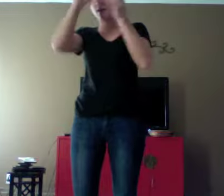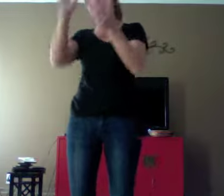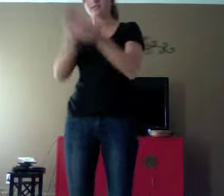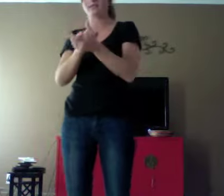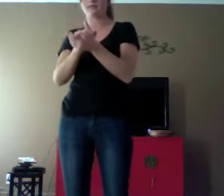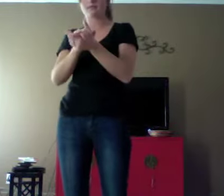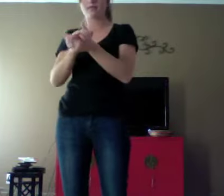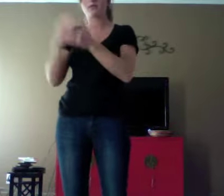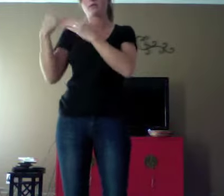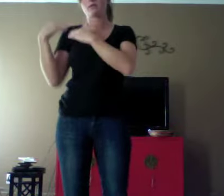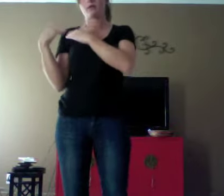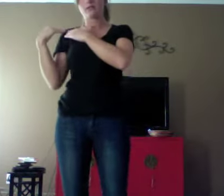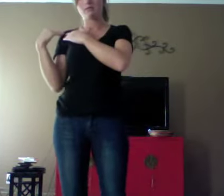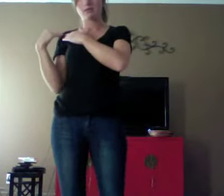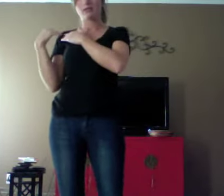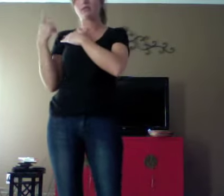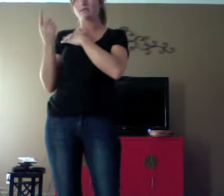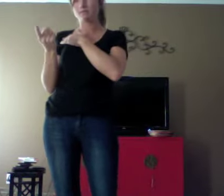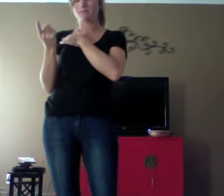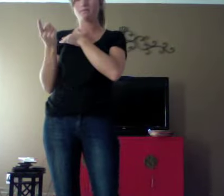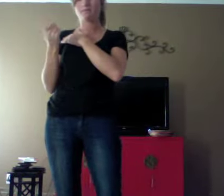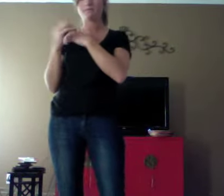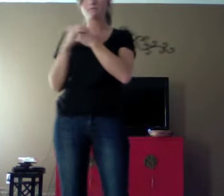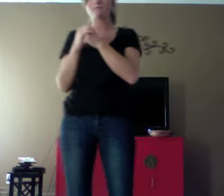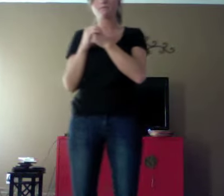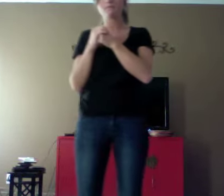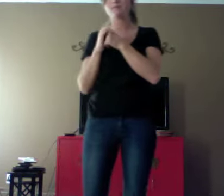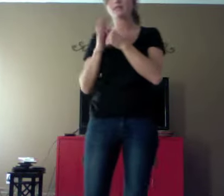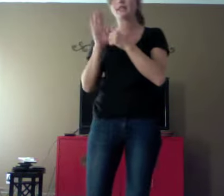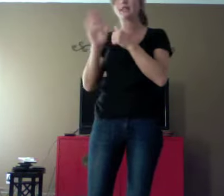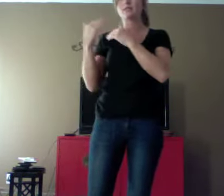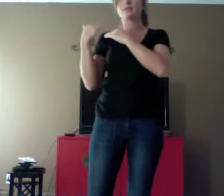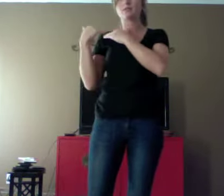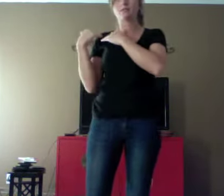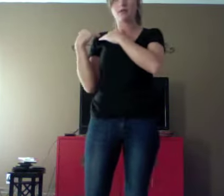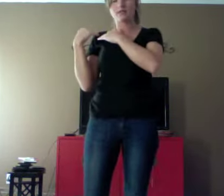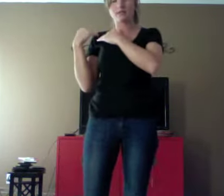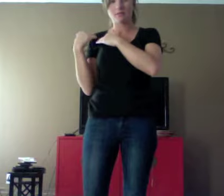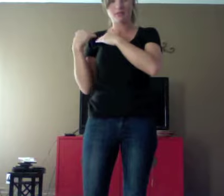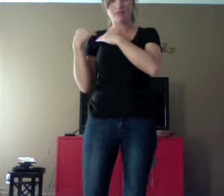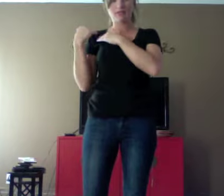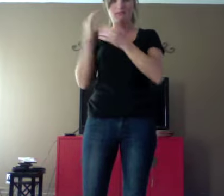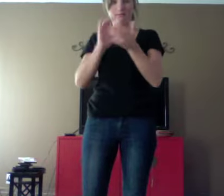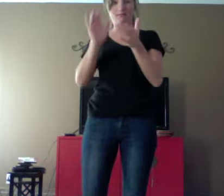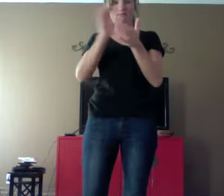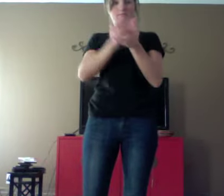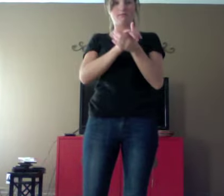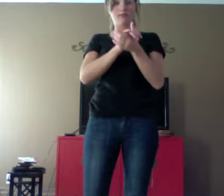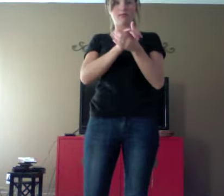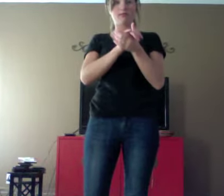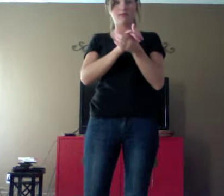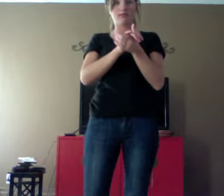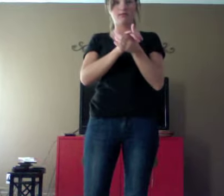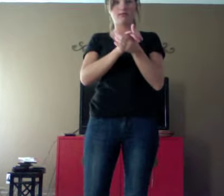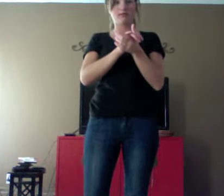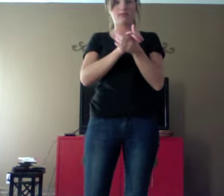for him to make sure that marriage is what God wants it to be. And I cannot imagine talking three Sundays